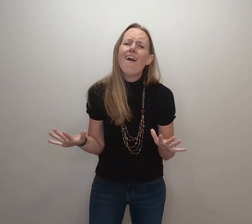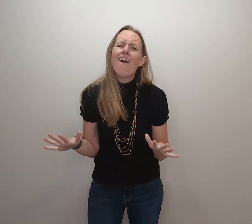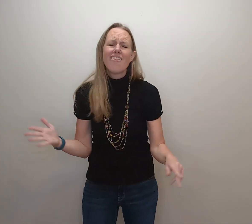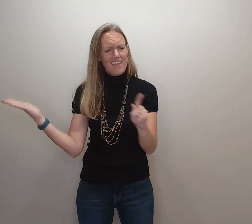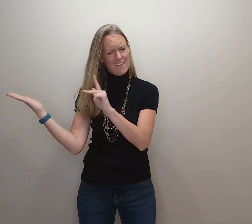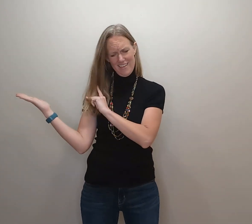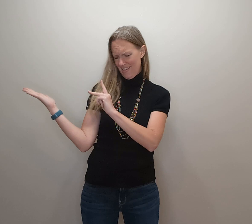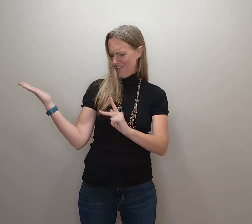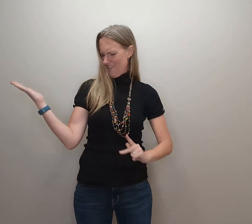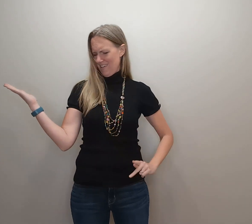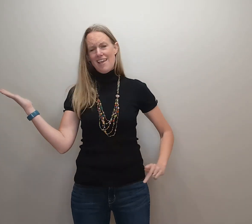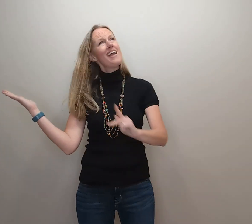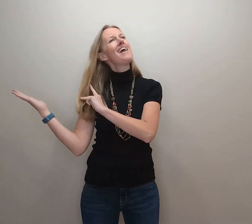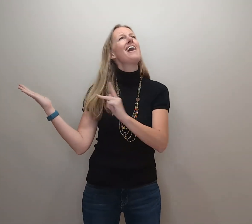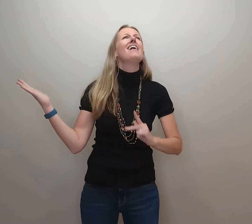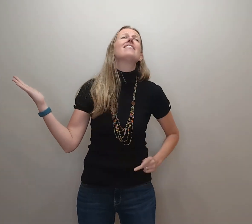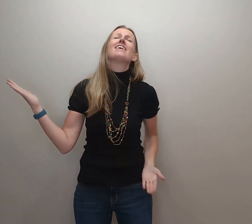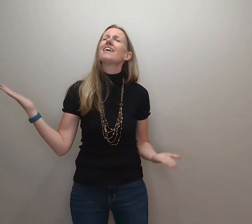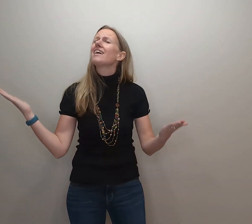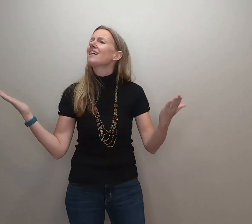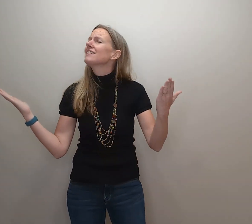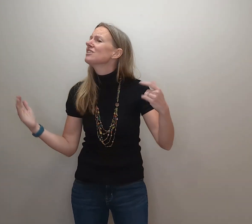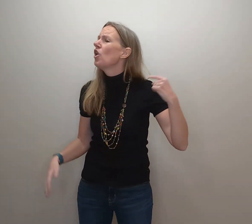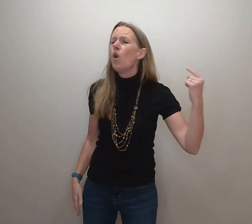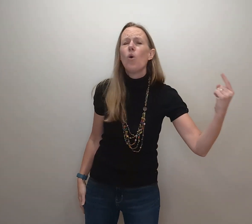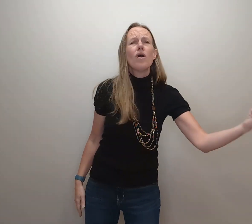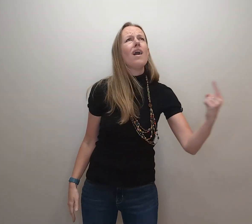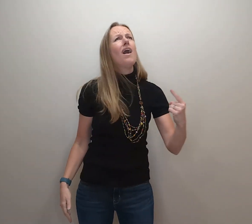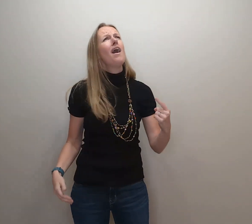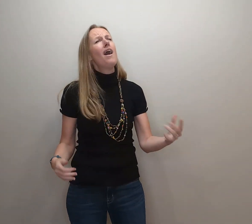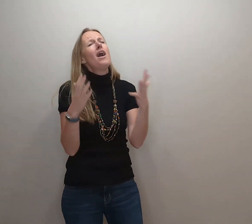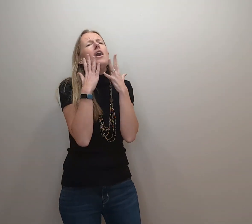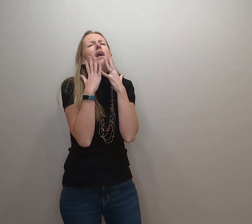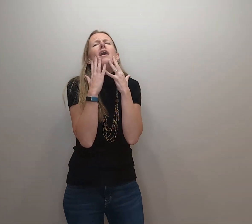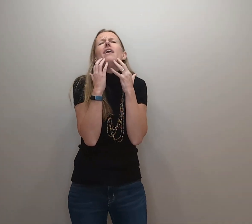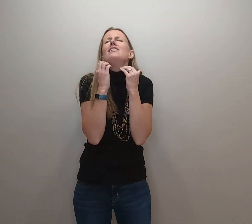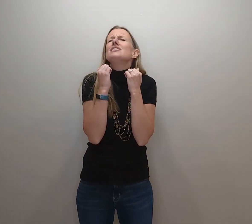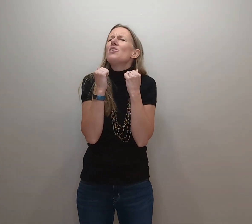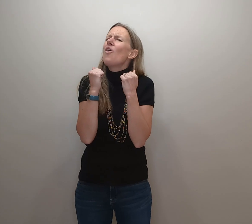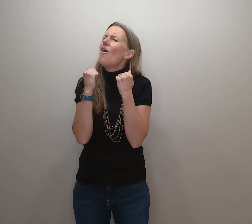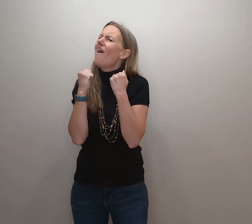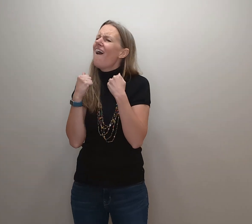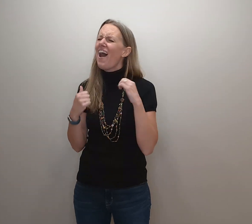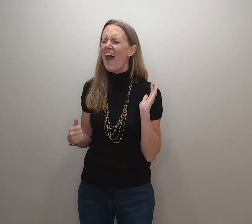fall. The King of kings, oh come adore